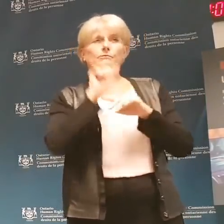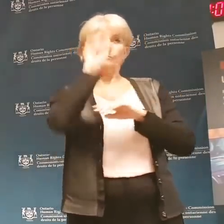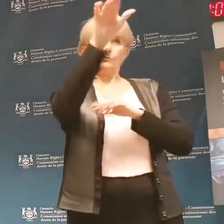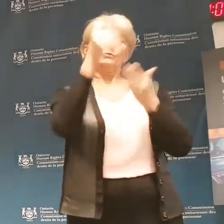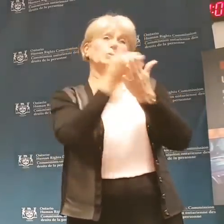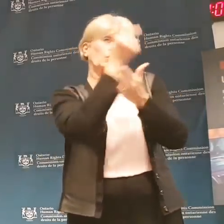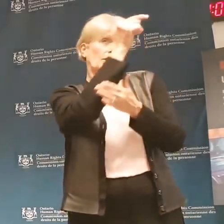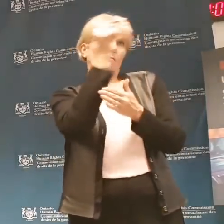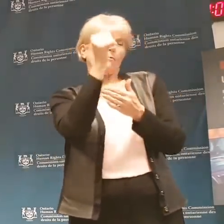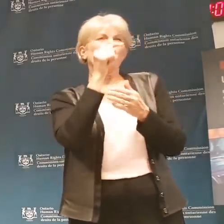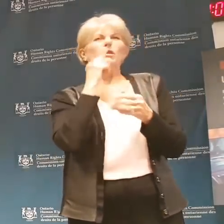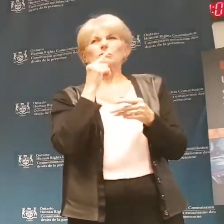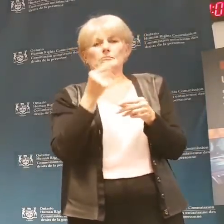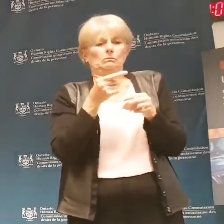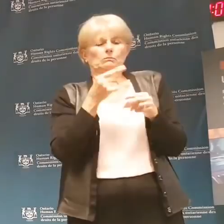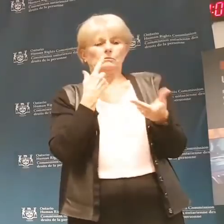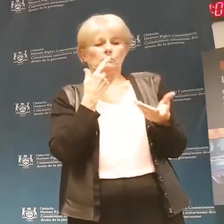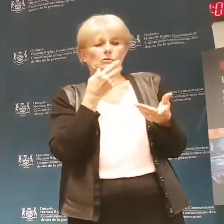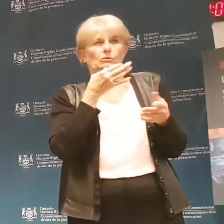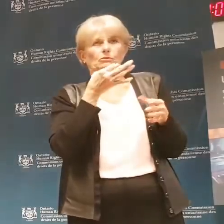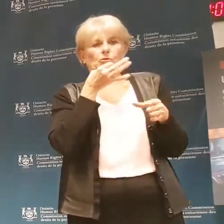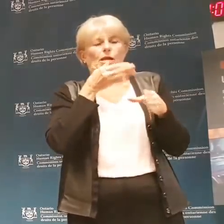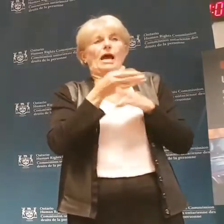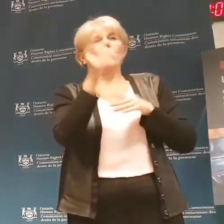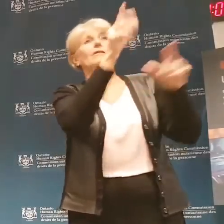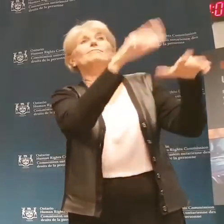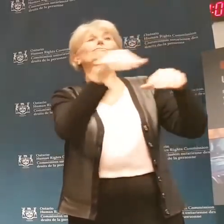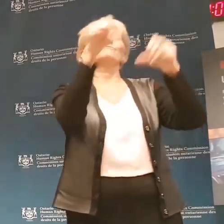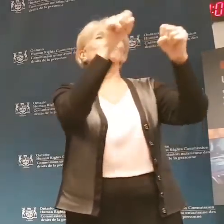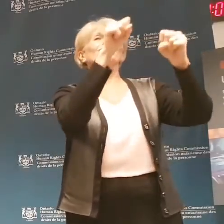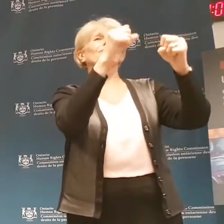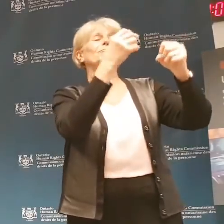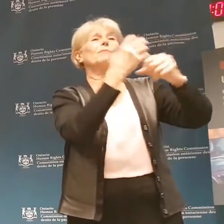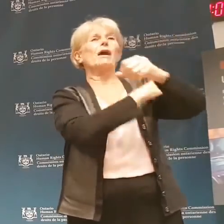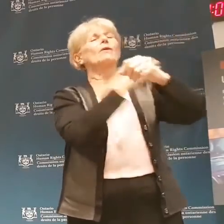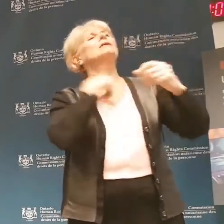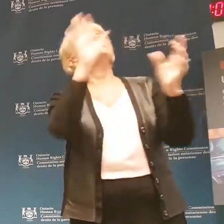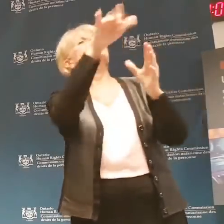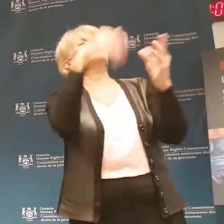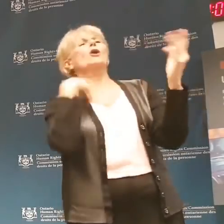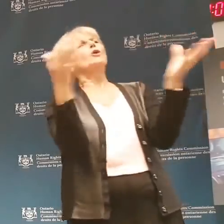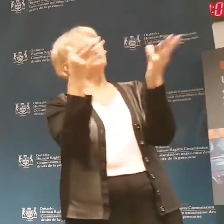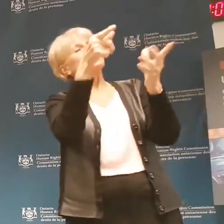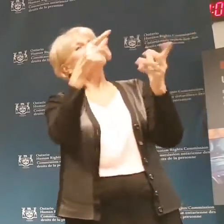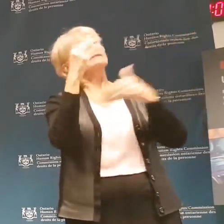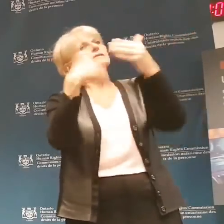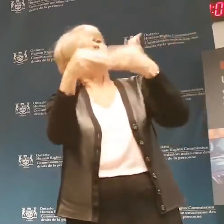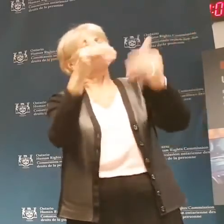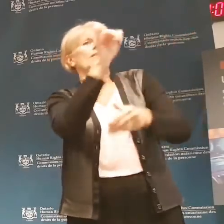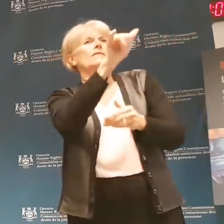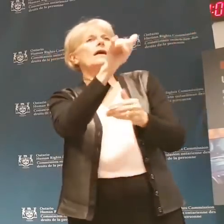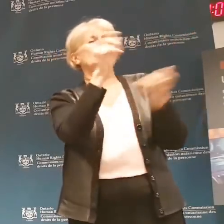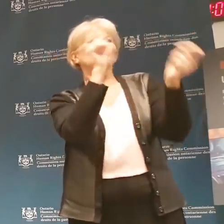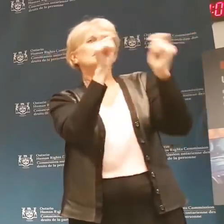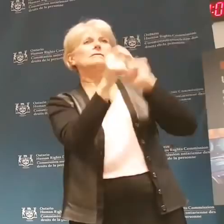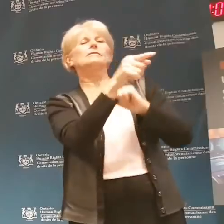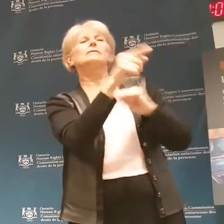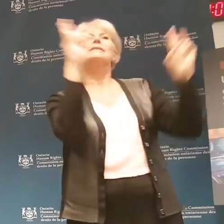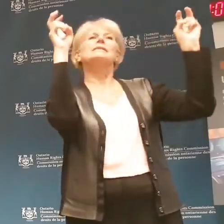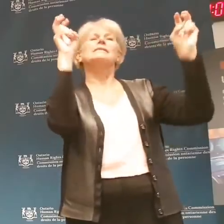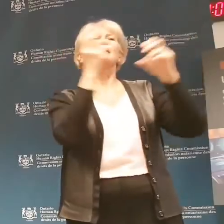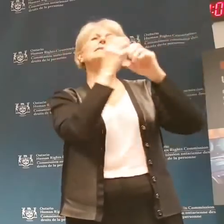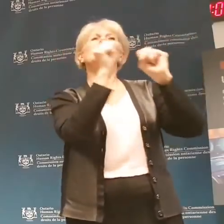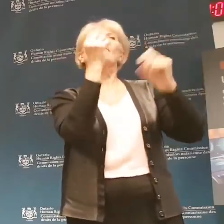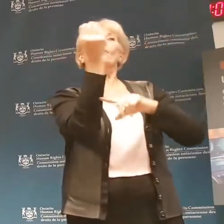government shortly after they took office to encourage them to move forward with the reforms in the Safer